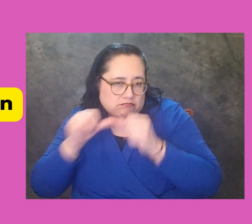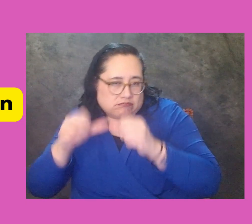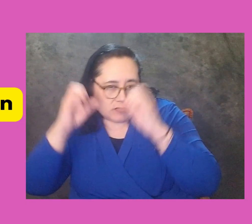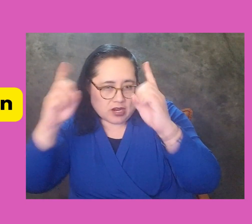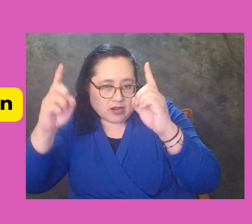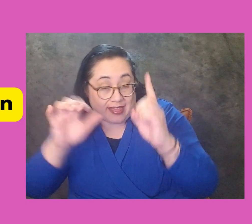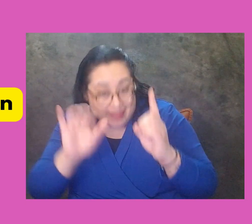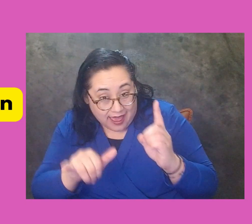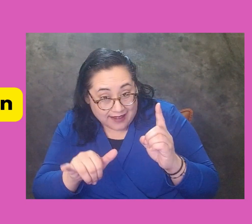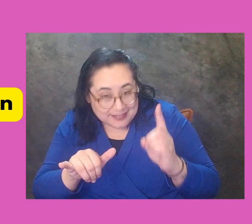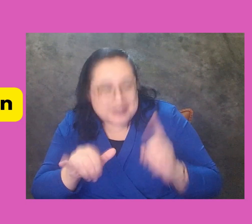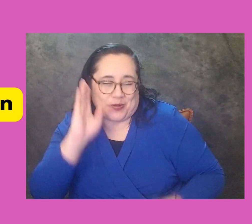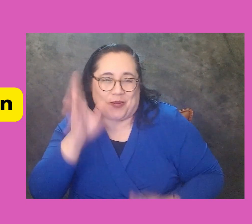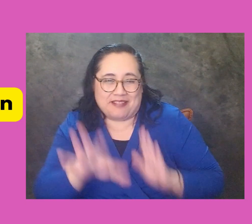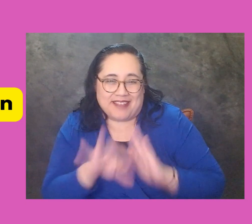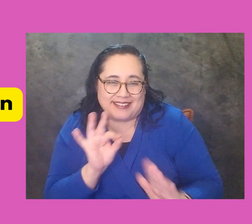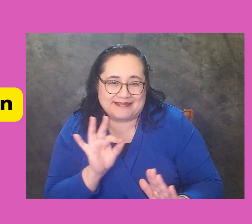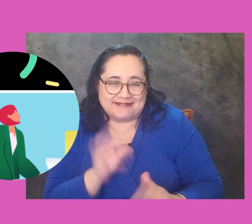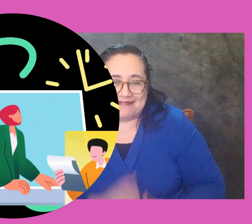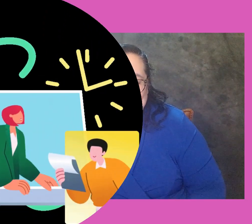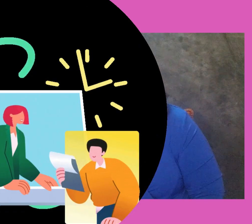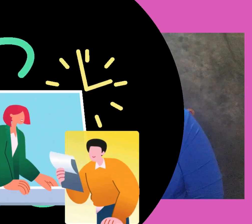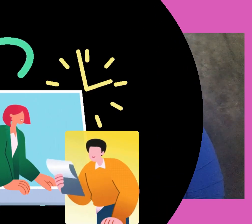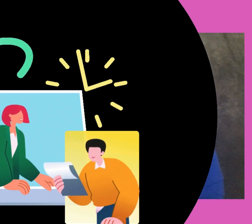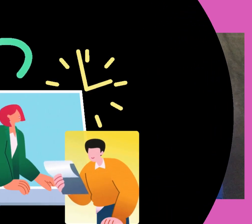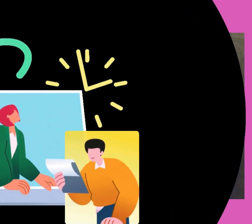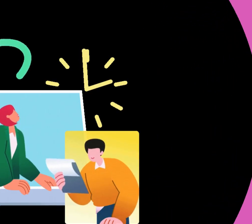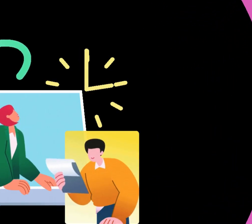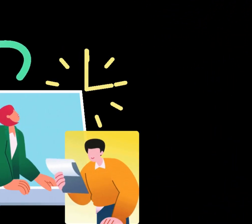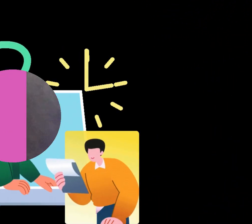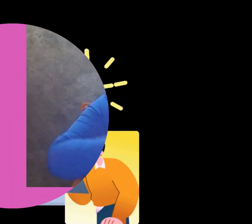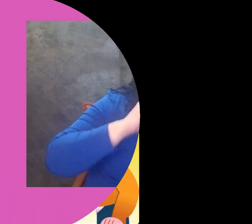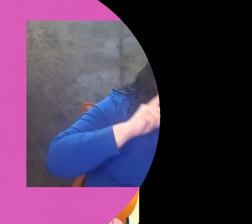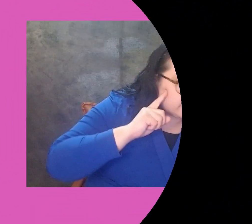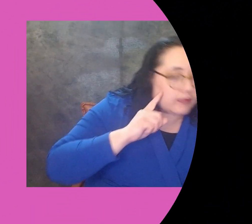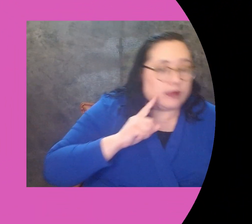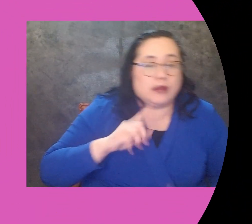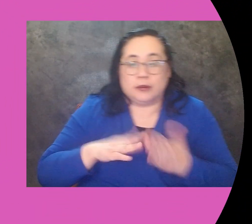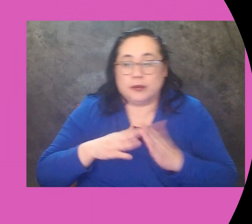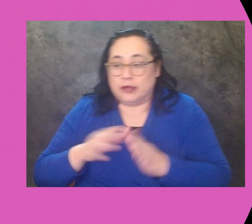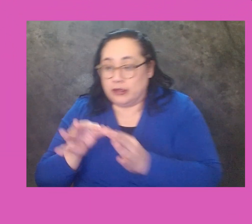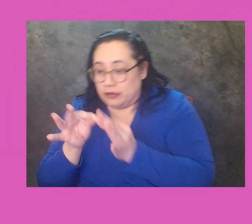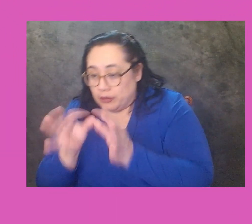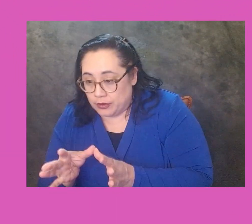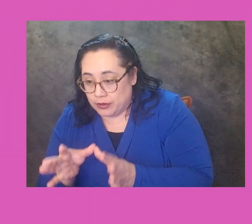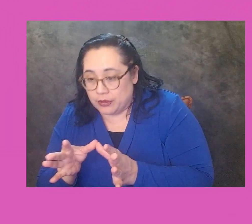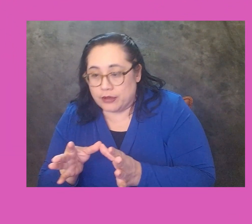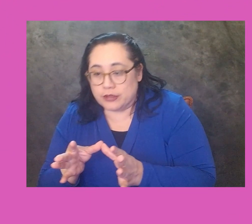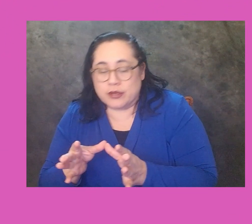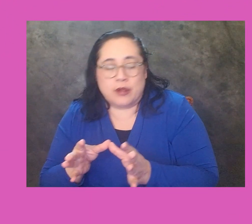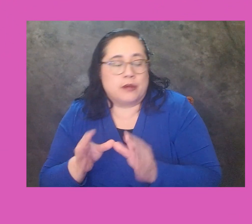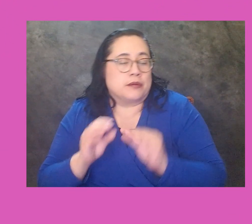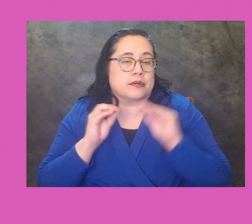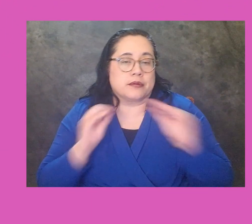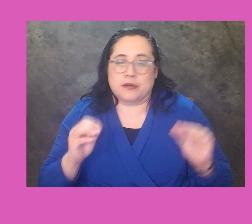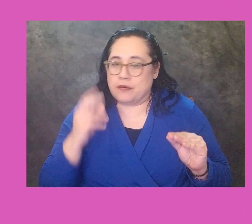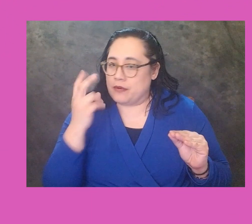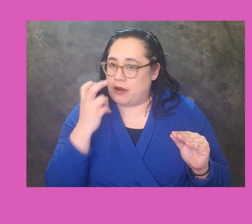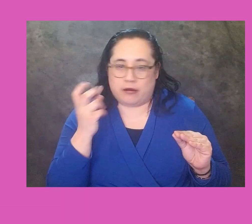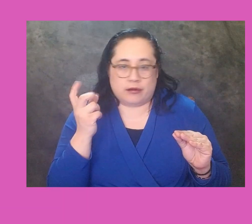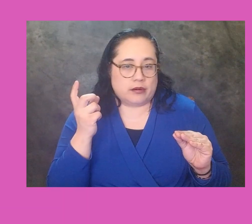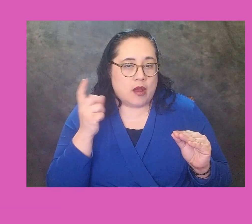that will come. You'll find it. The deaf community and the interpreting